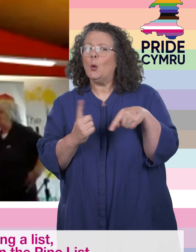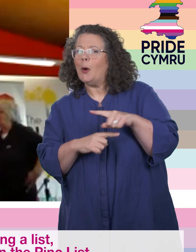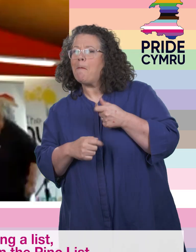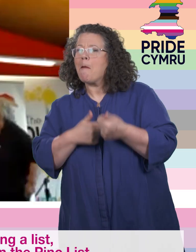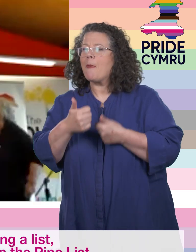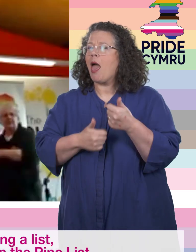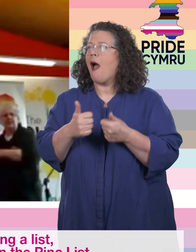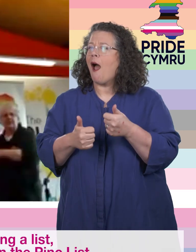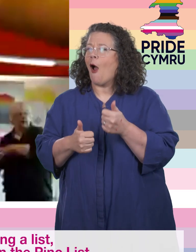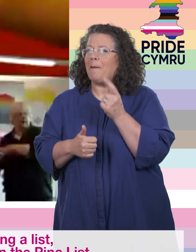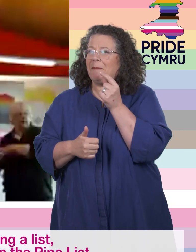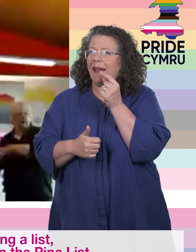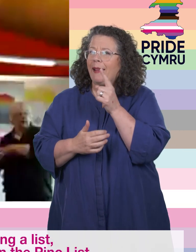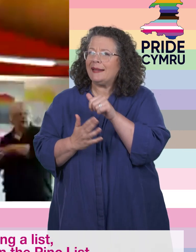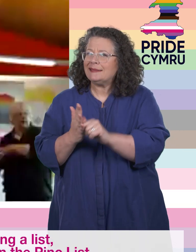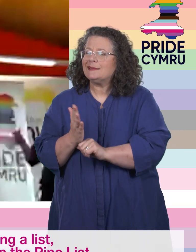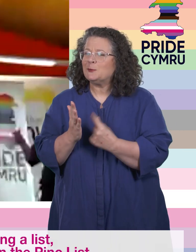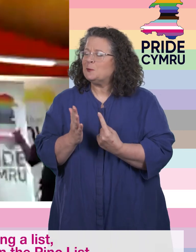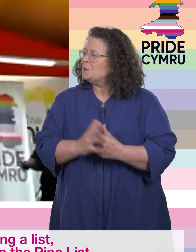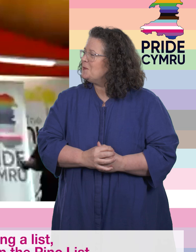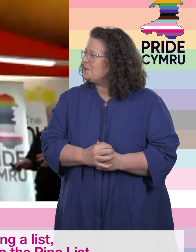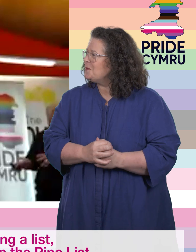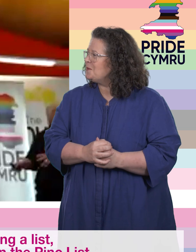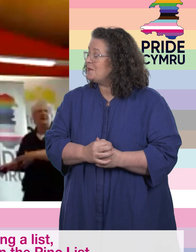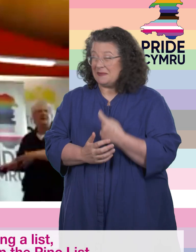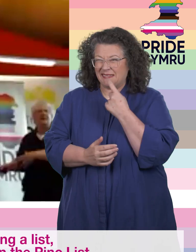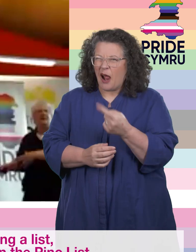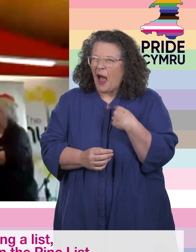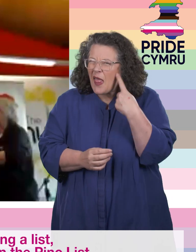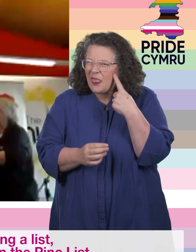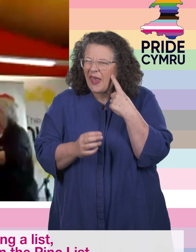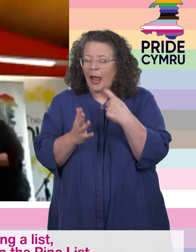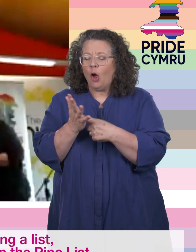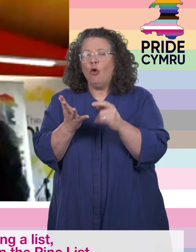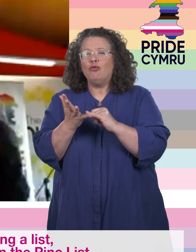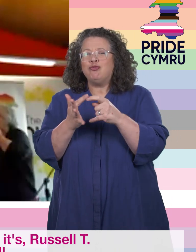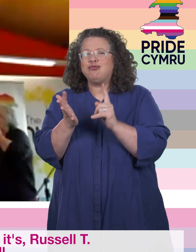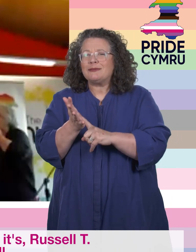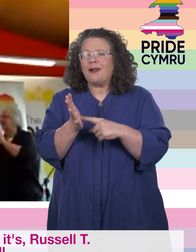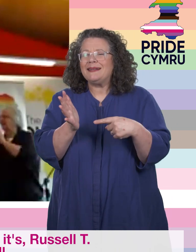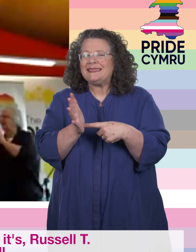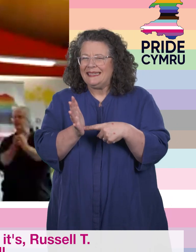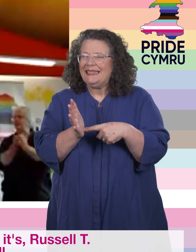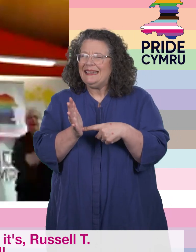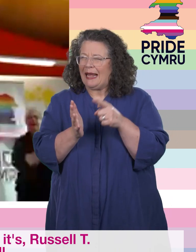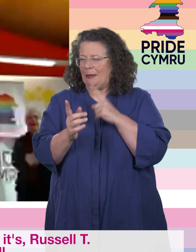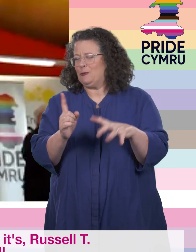So I've been starting doing a list to see who's the most popular on the Pink List. I can tell you now, I think